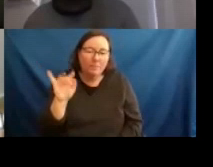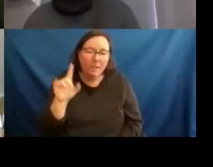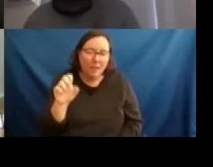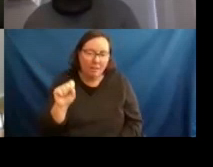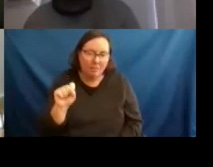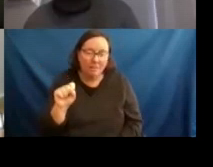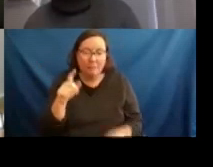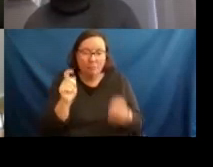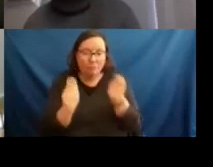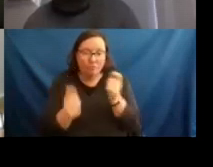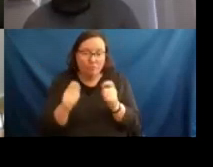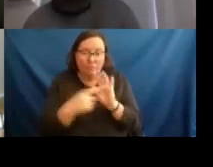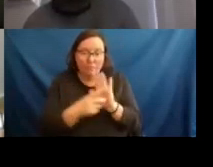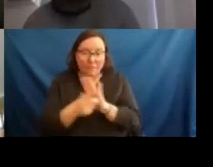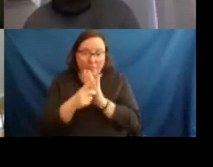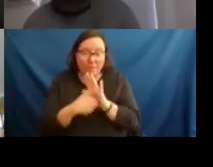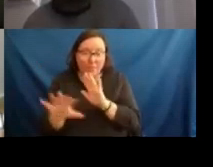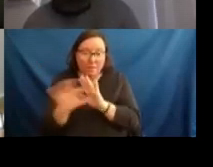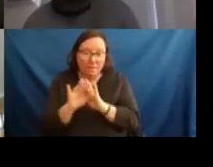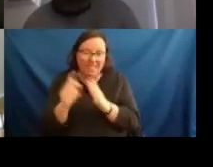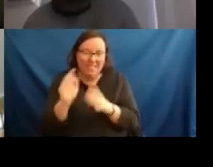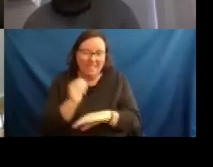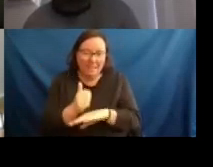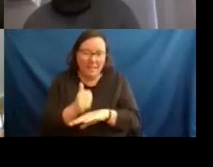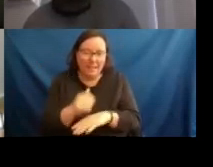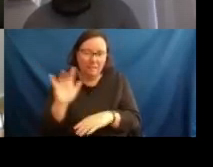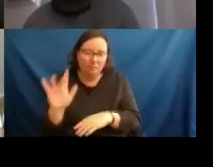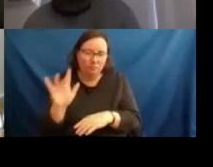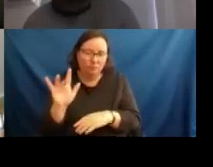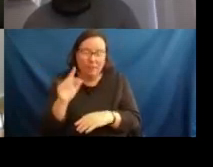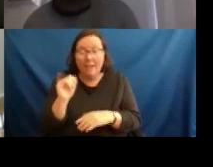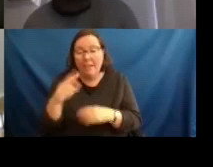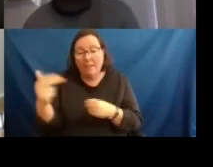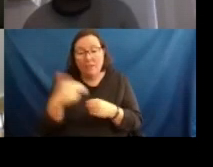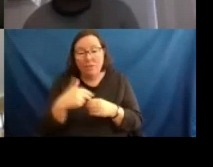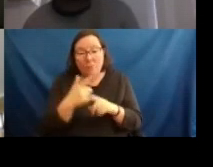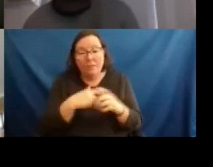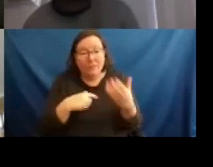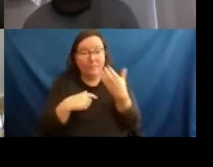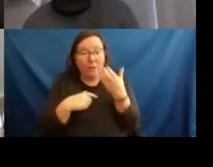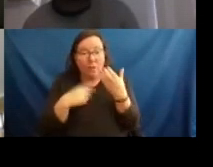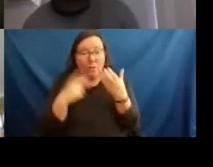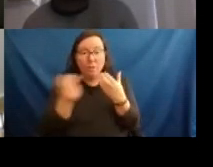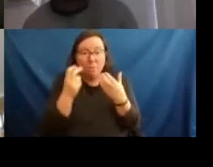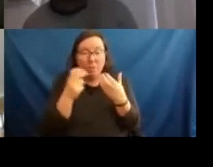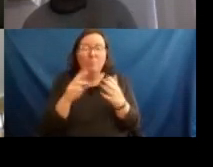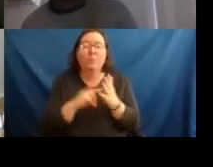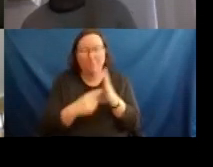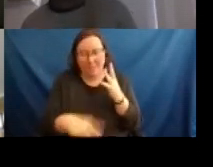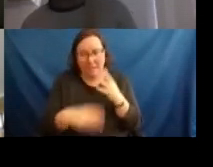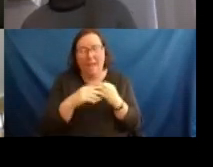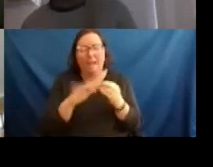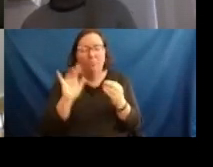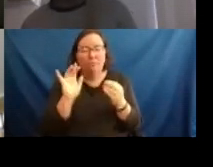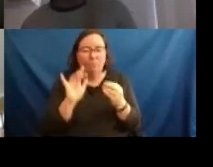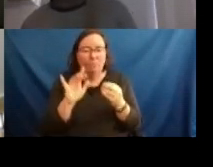the display by using the subtitle settings button. And if you're joining us from a mobile device, you can add those captions by clicking